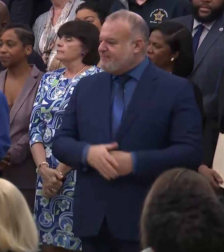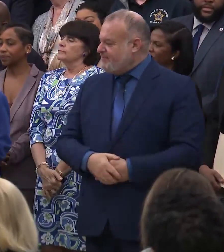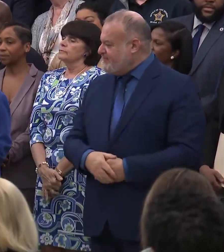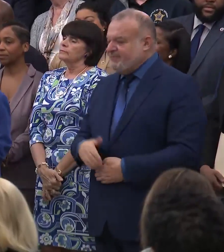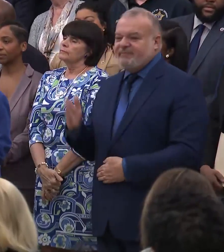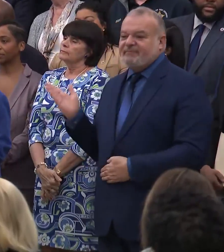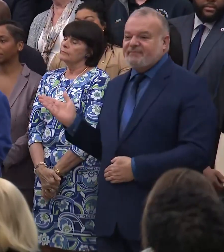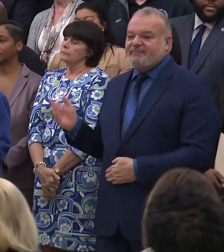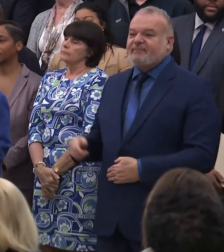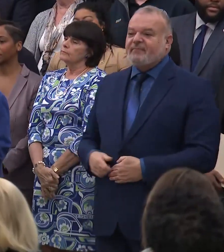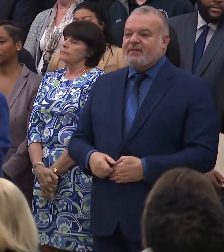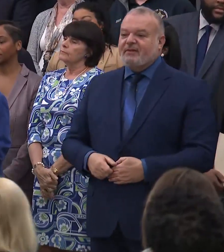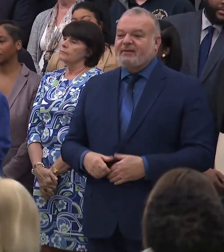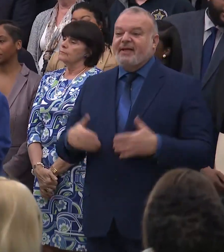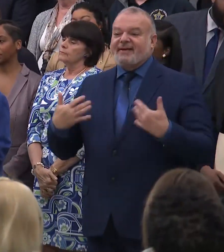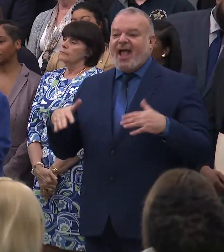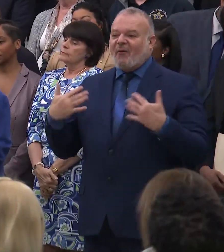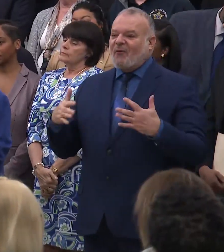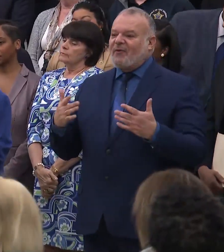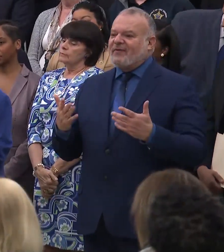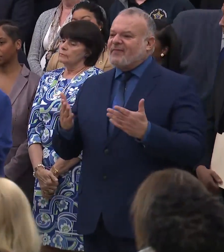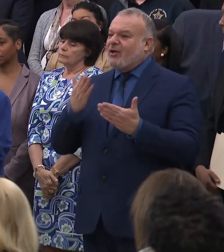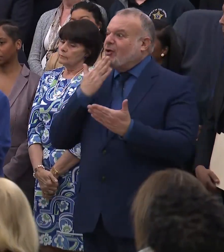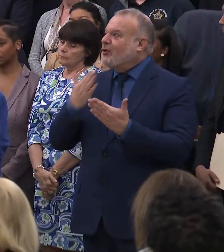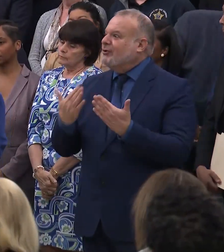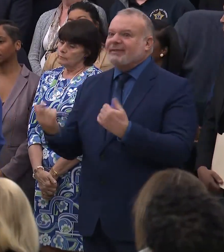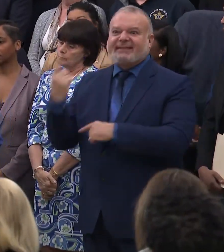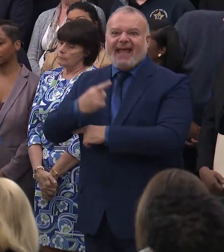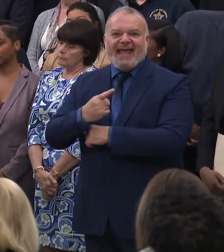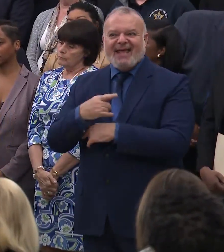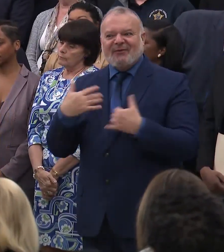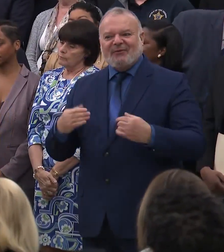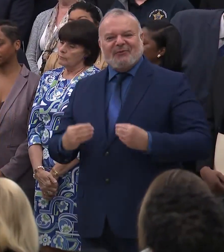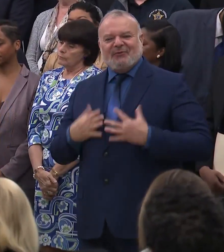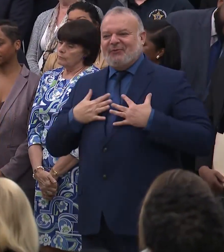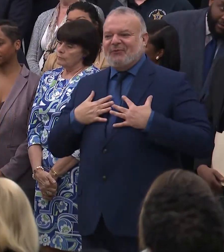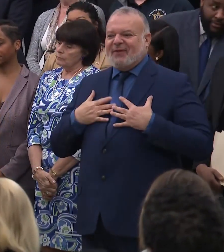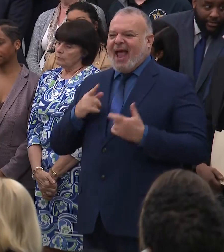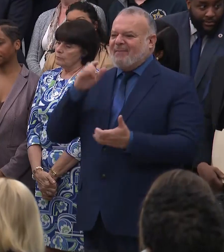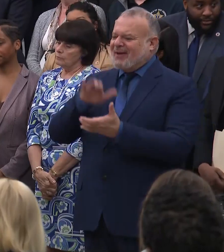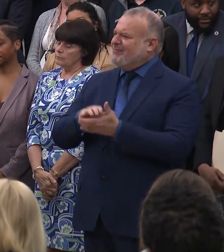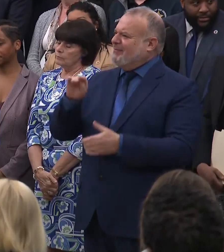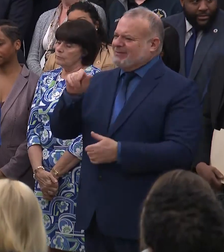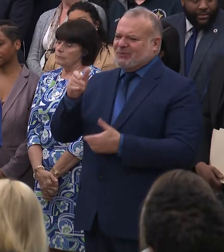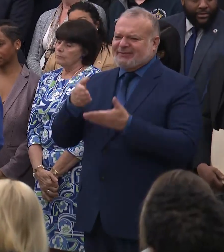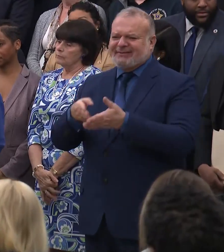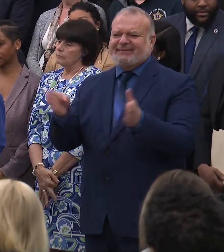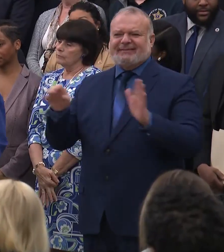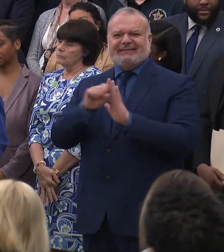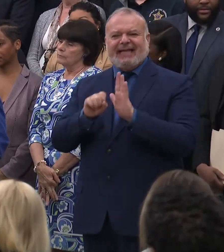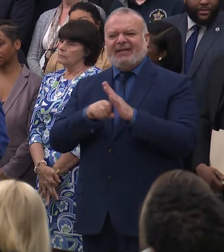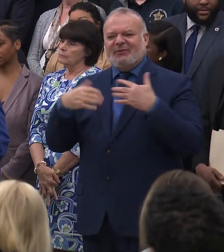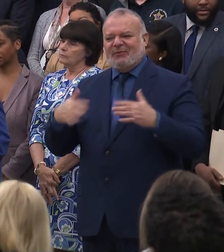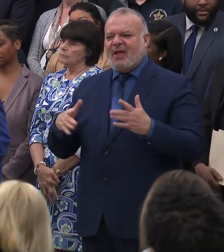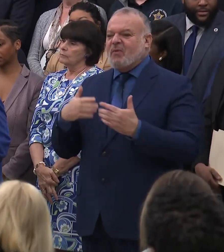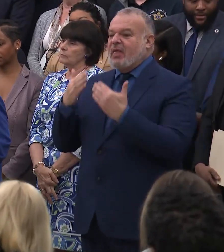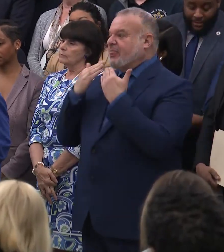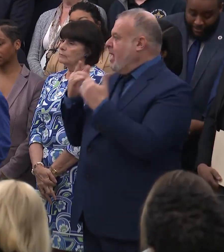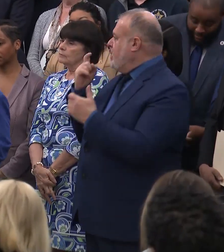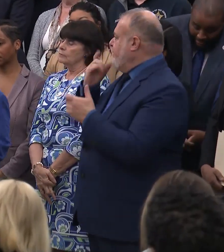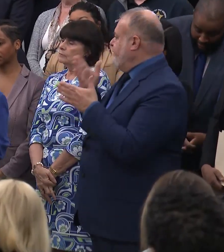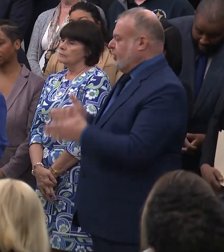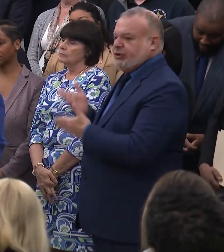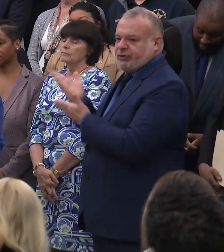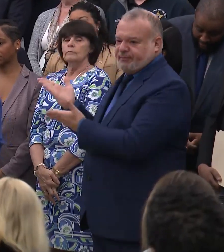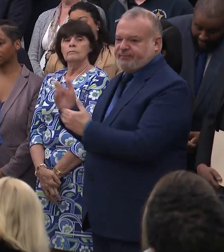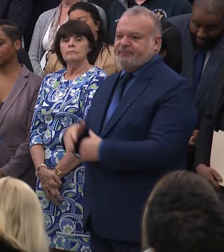Wow, today is a very good day, I believe, for the Commonwealth of Massachusetts. Thank you, Governor, for inviting me to say a